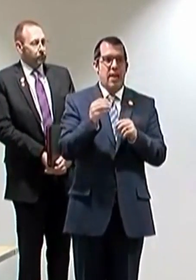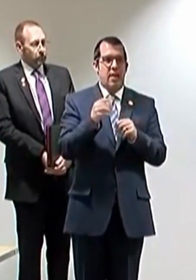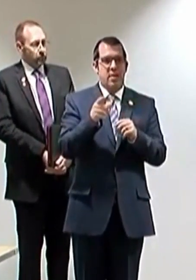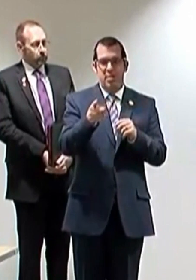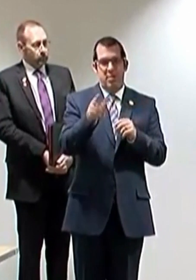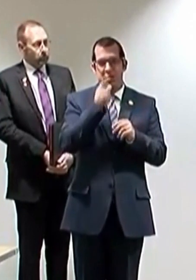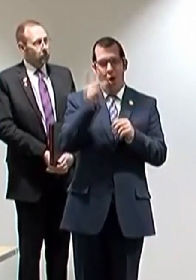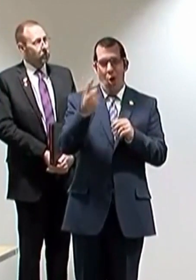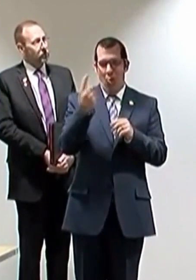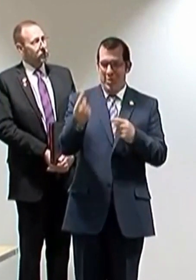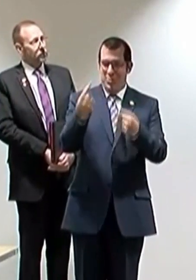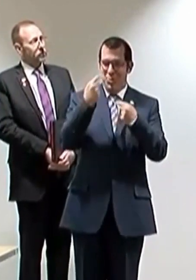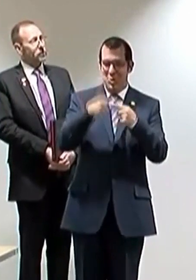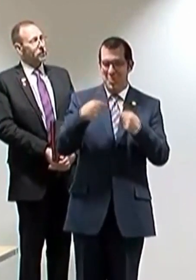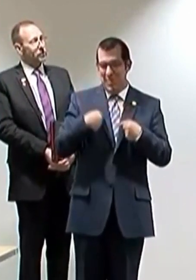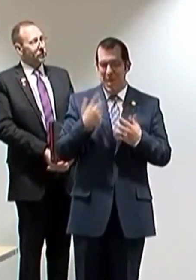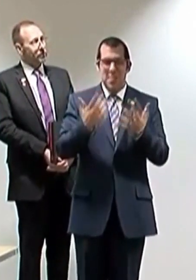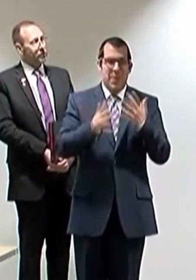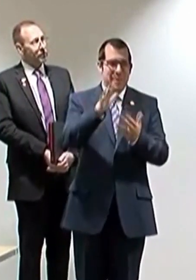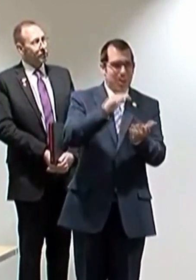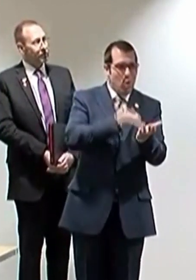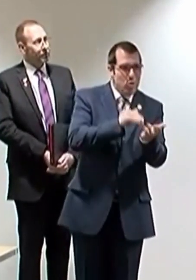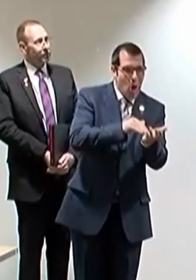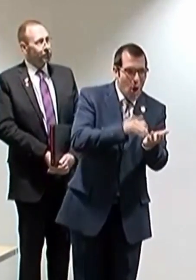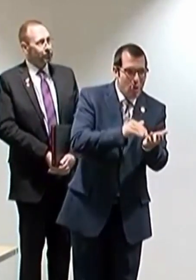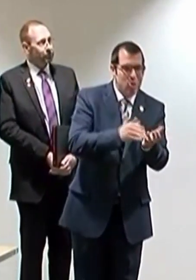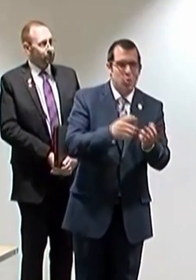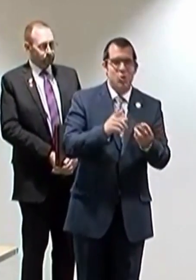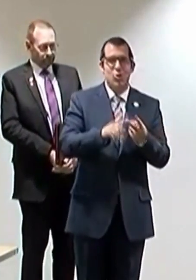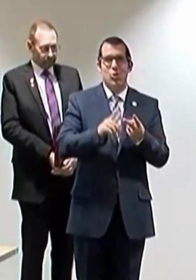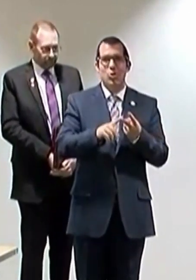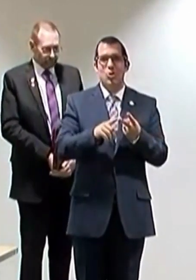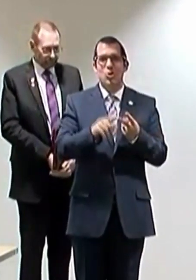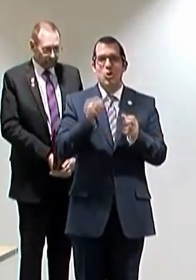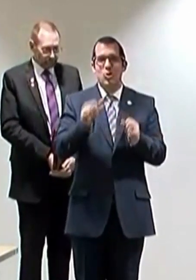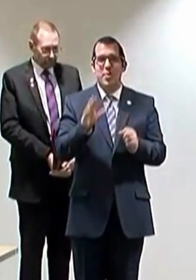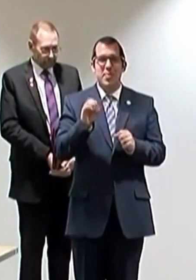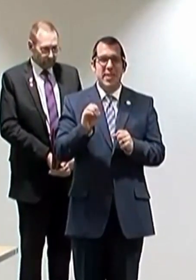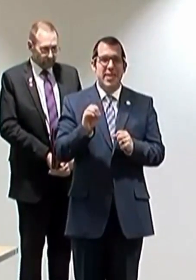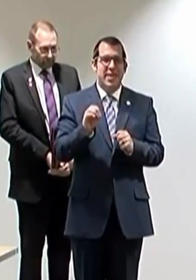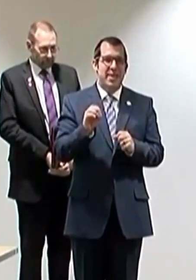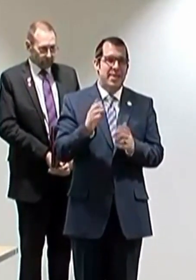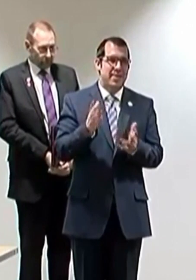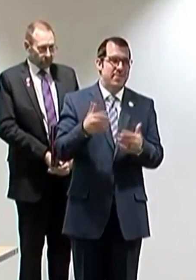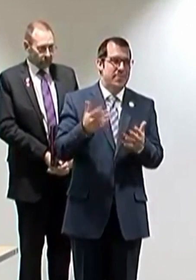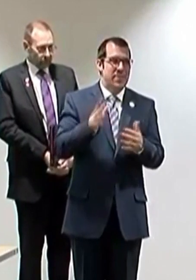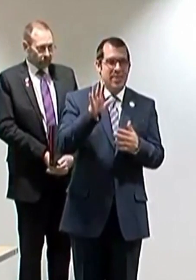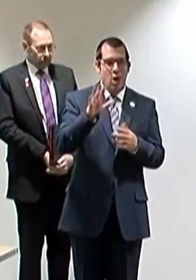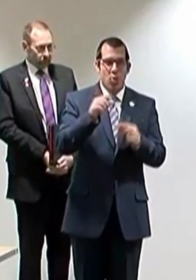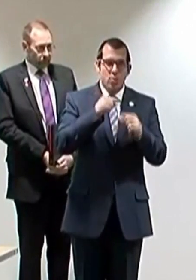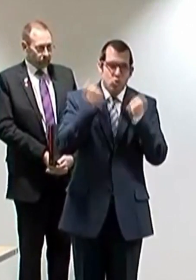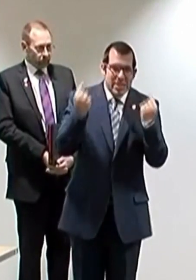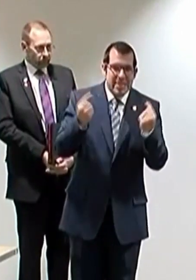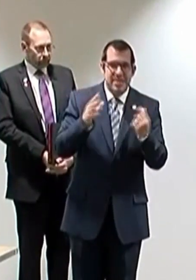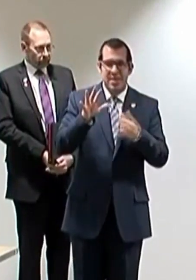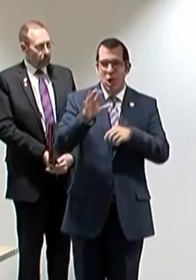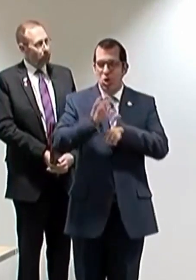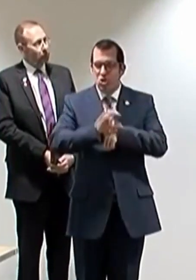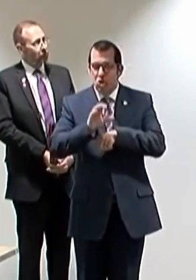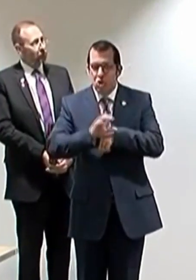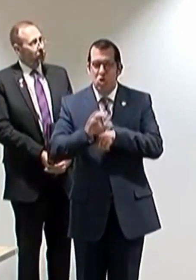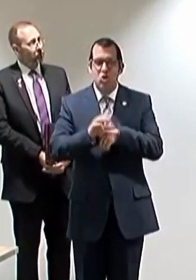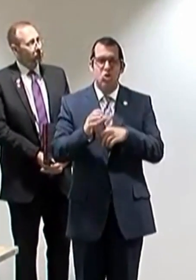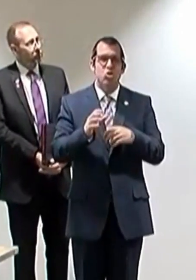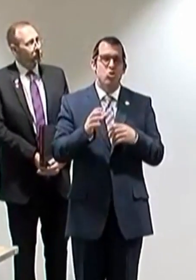to me. It could be their doctor. It could be their priest in their church.